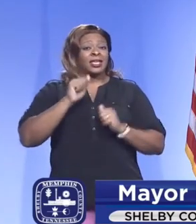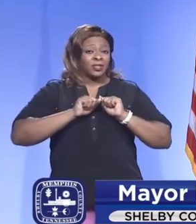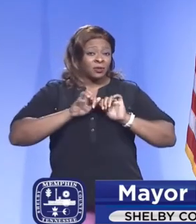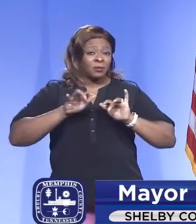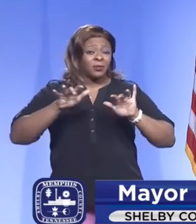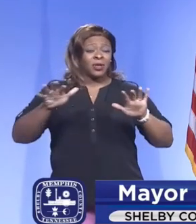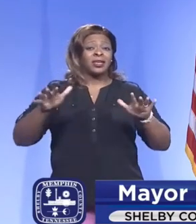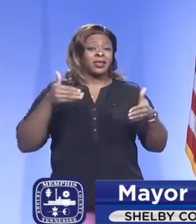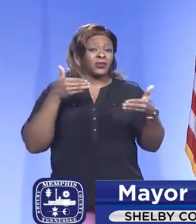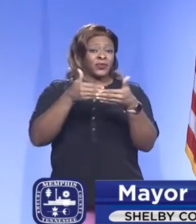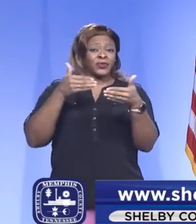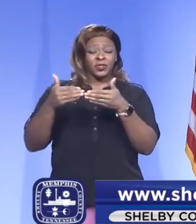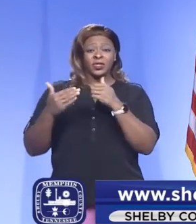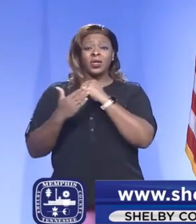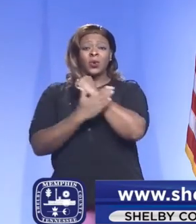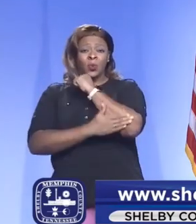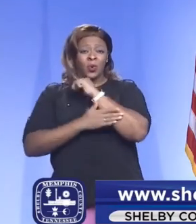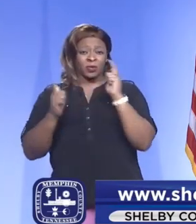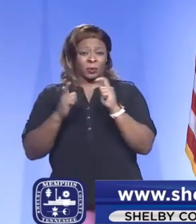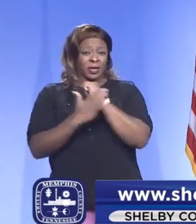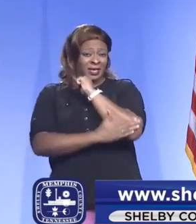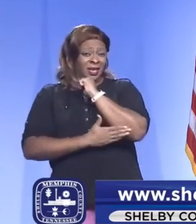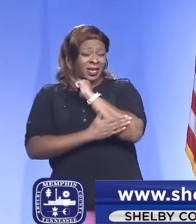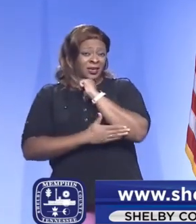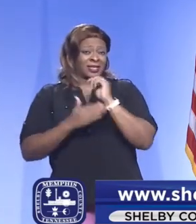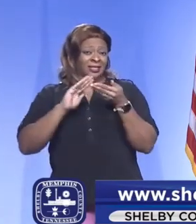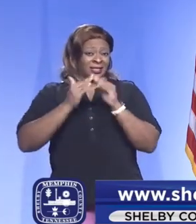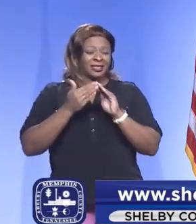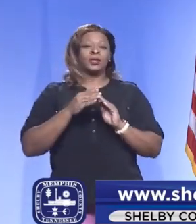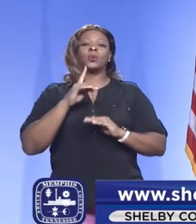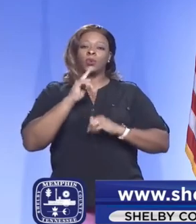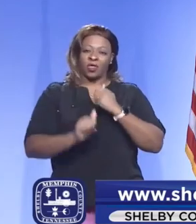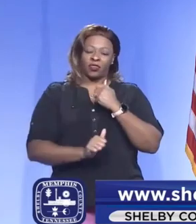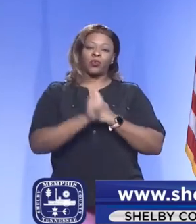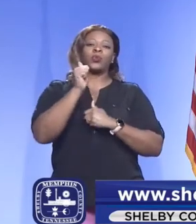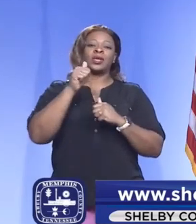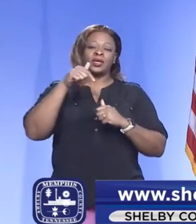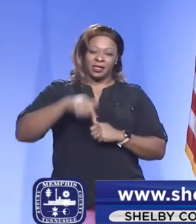our nearby rural communities is a threat to Shelby County.